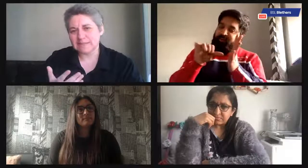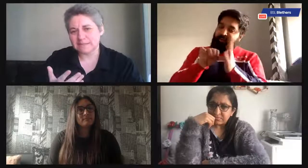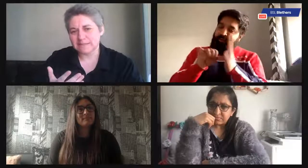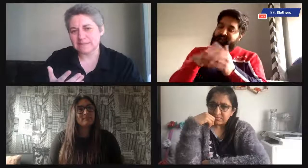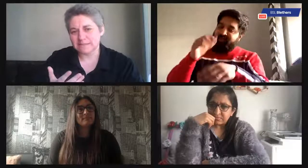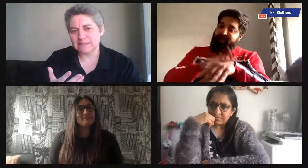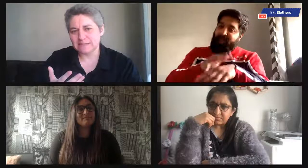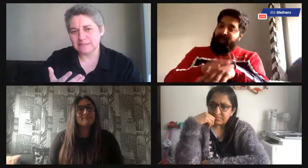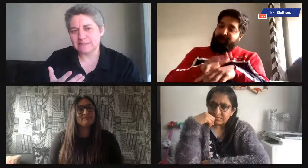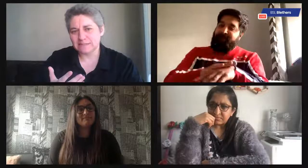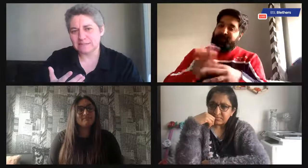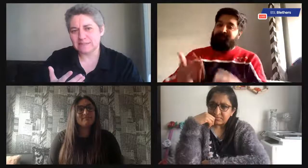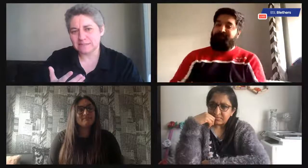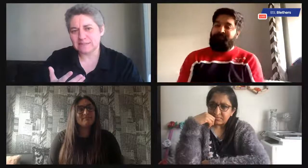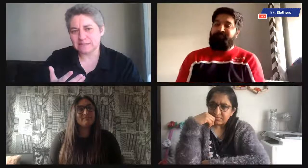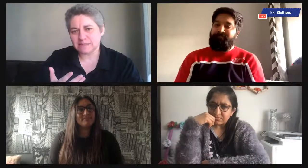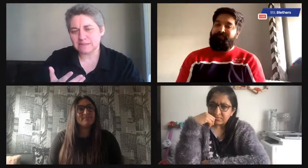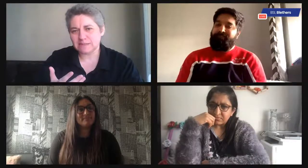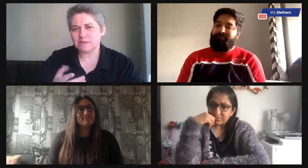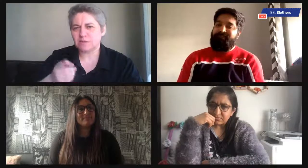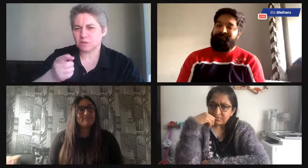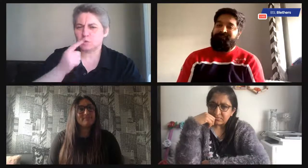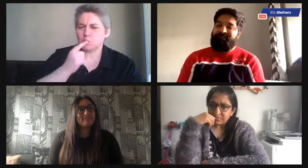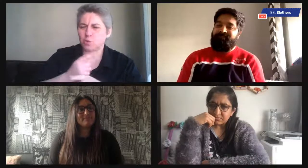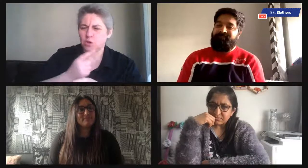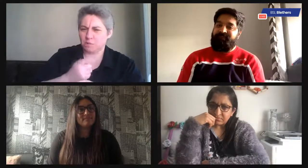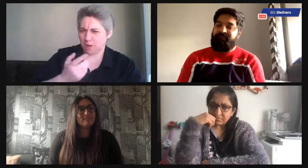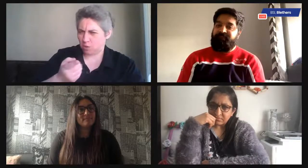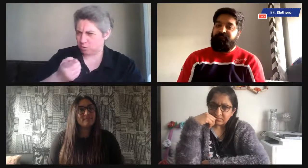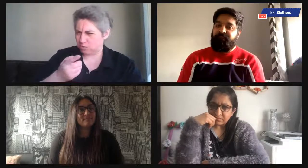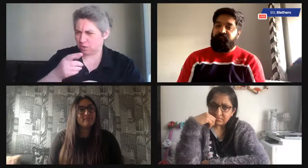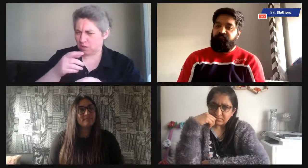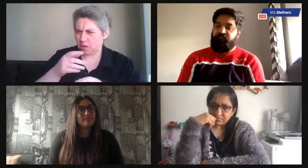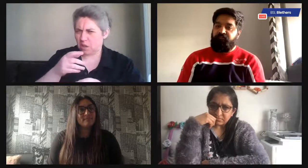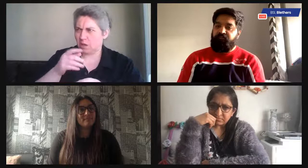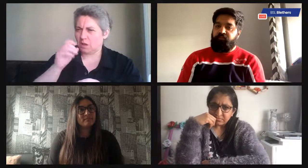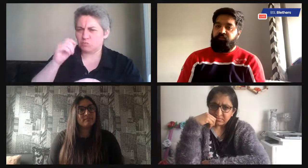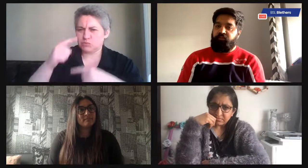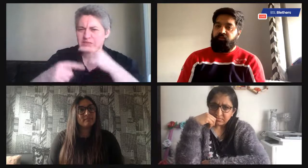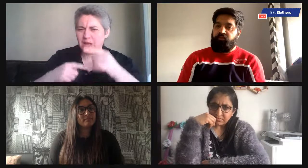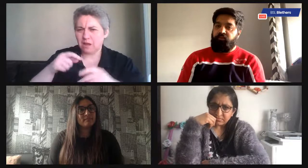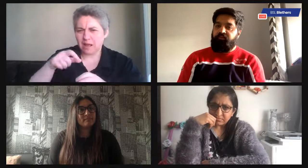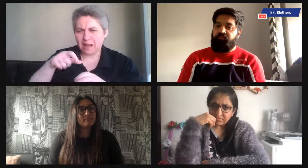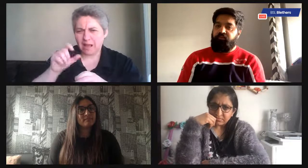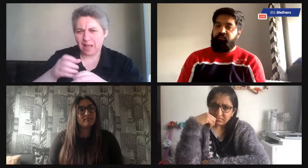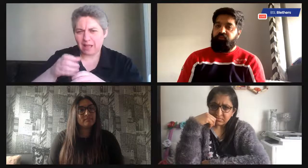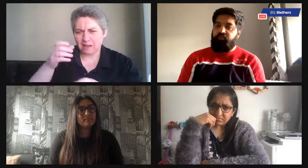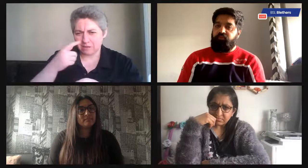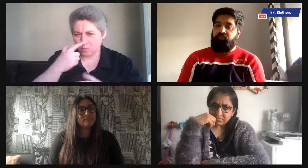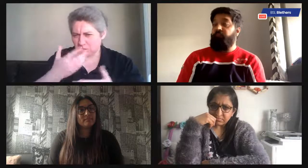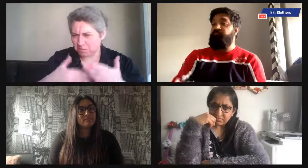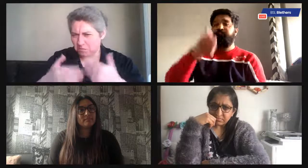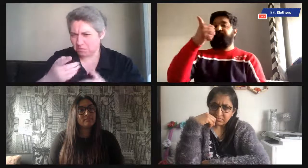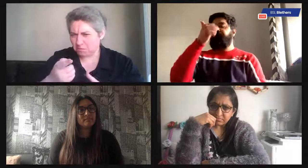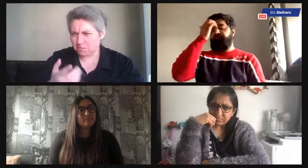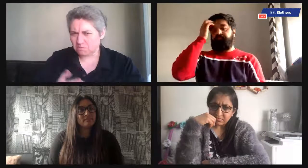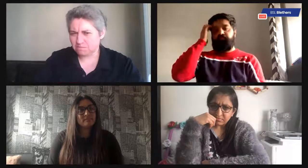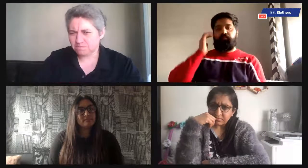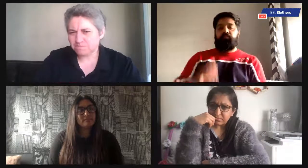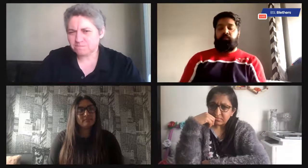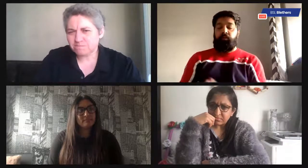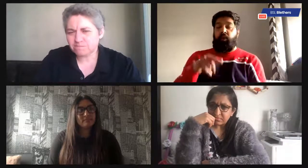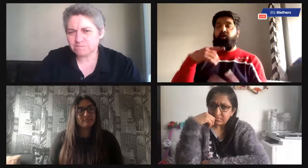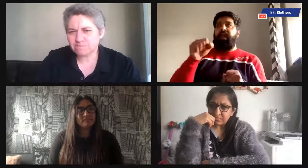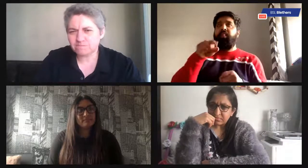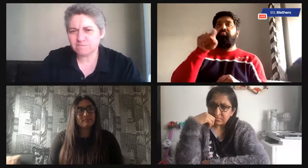because they tried it before, and there's a lot of cowboys out there, and they need to do it properly, and because of COVID they can't. But